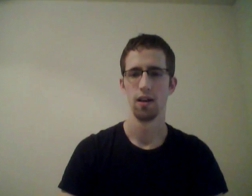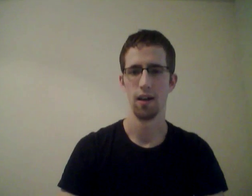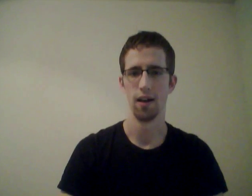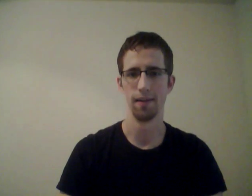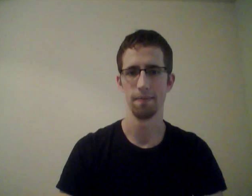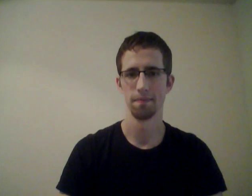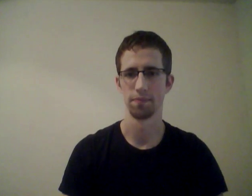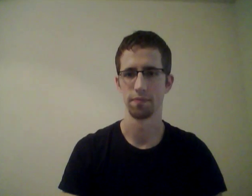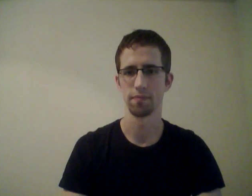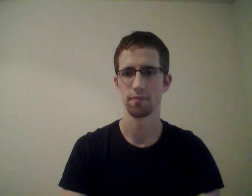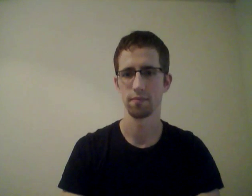Now